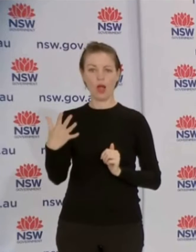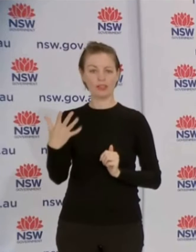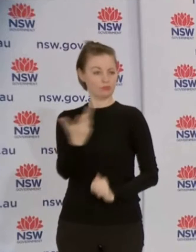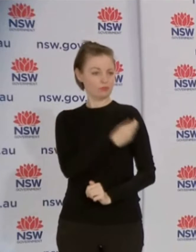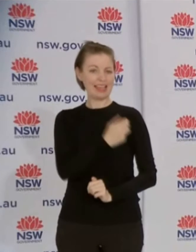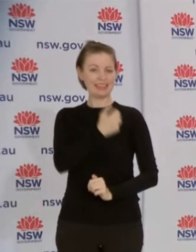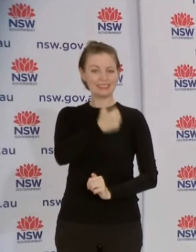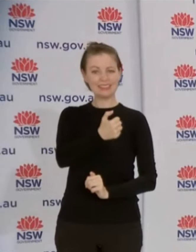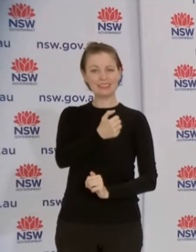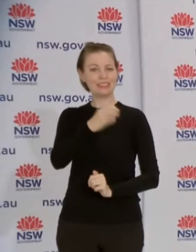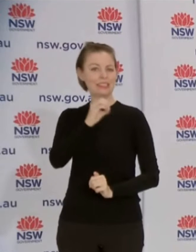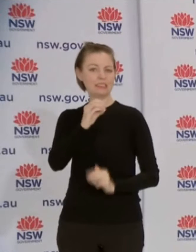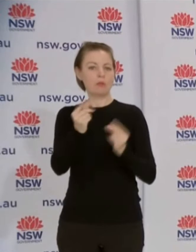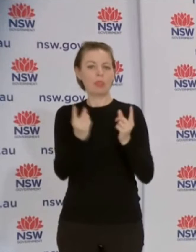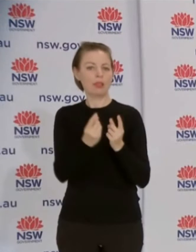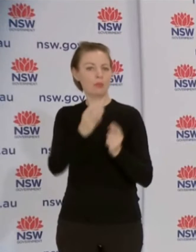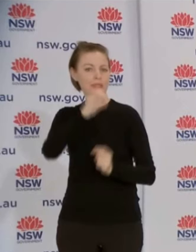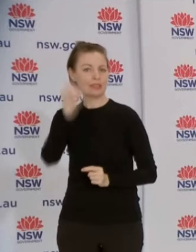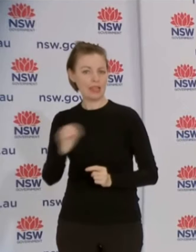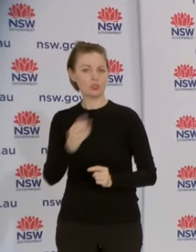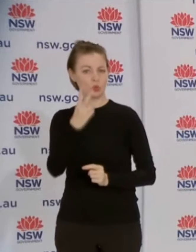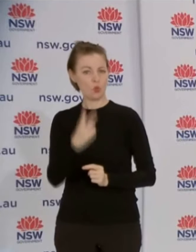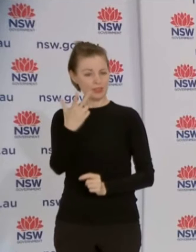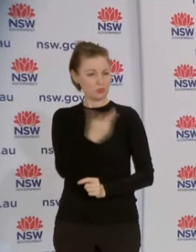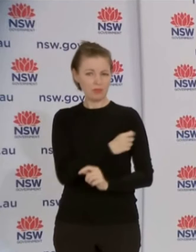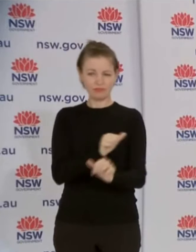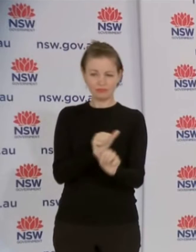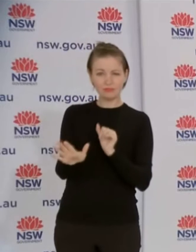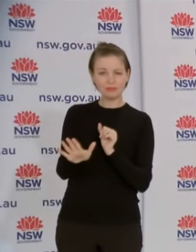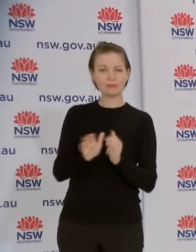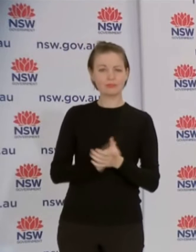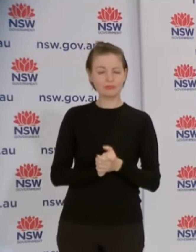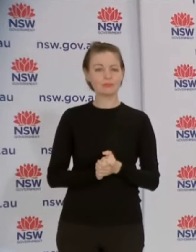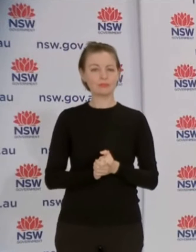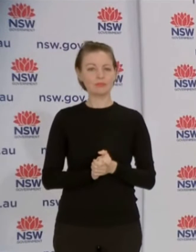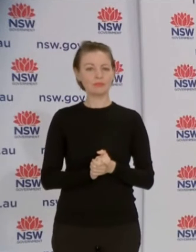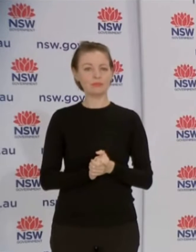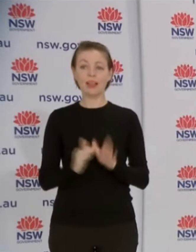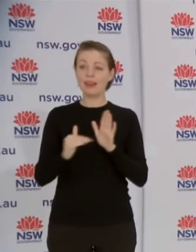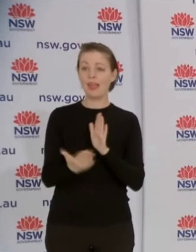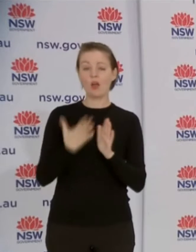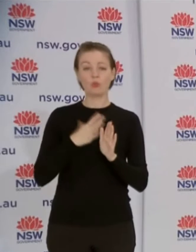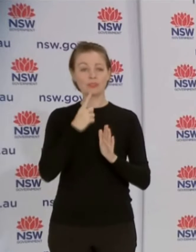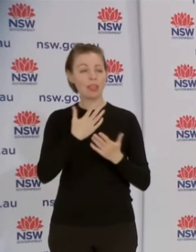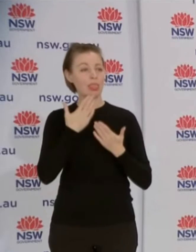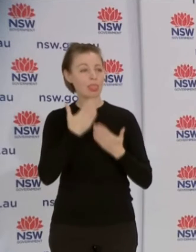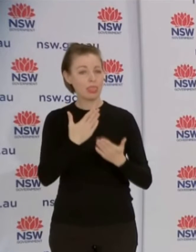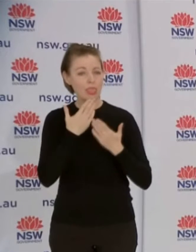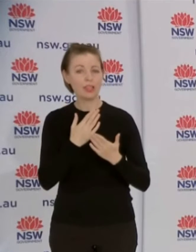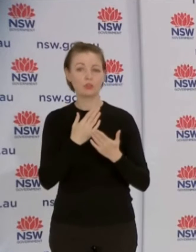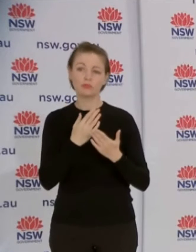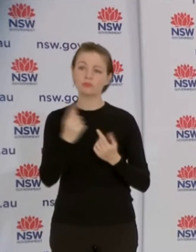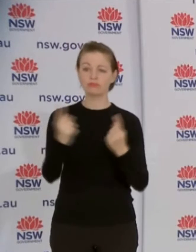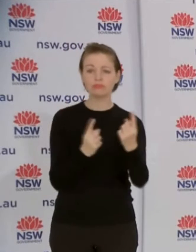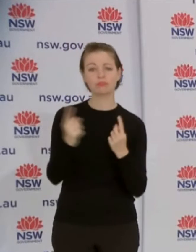dose. And to the community of Dubbo, who are at the heart and at the centre of the outbreak, can I say thank you for coming out. We've seen a movement there